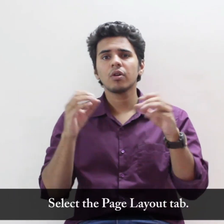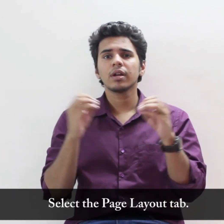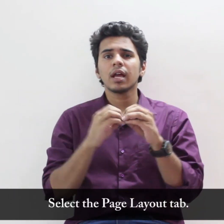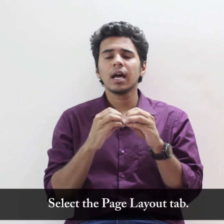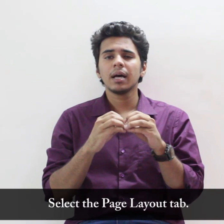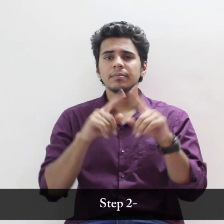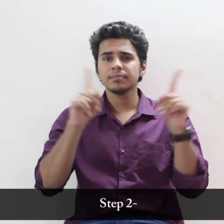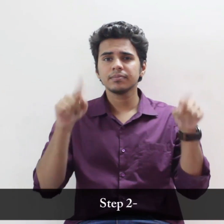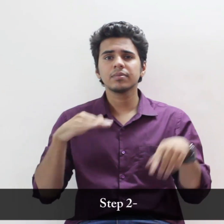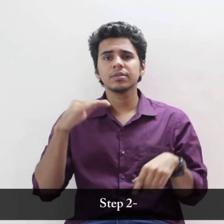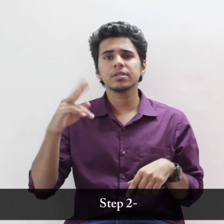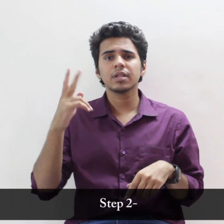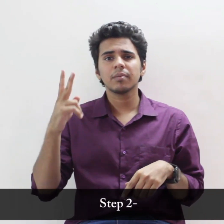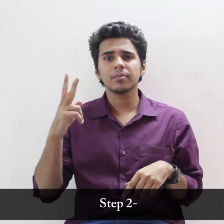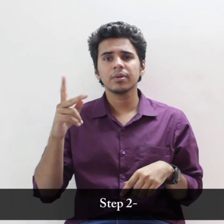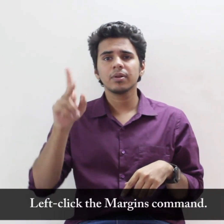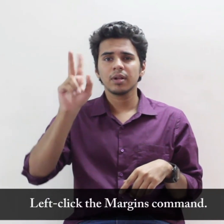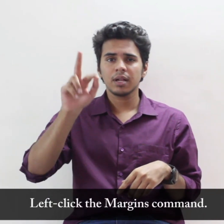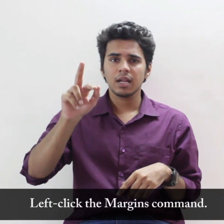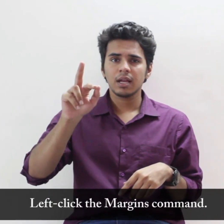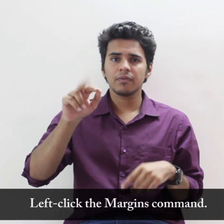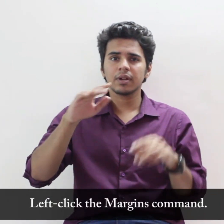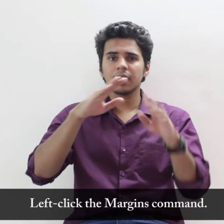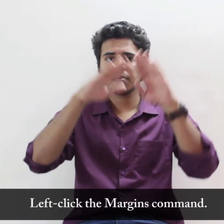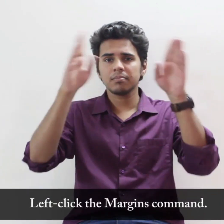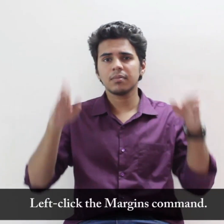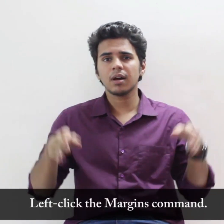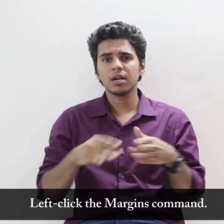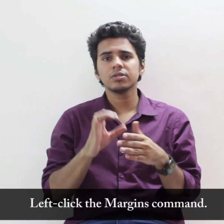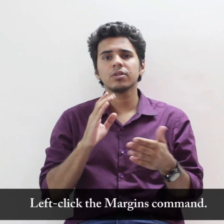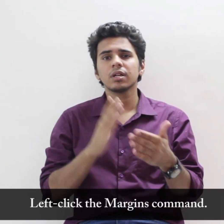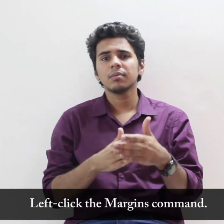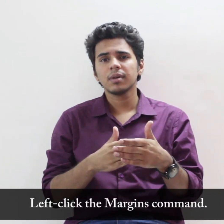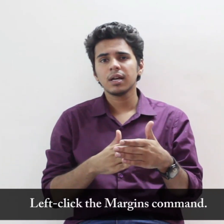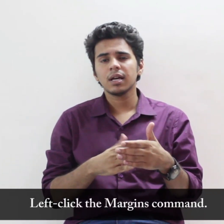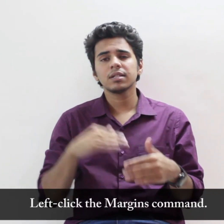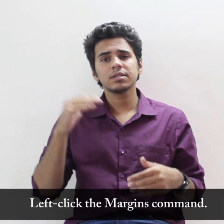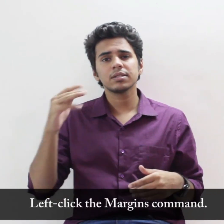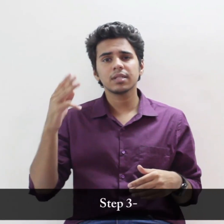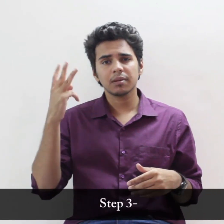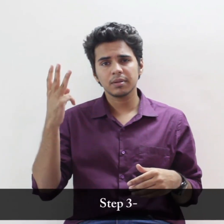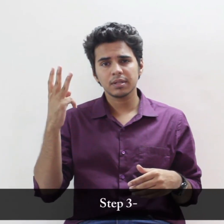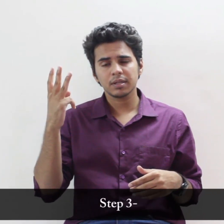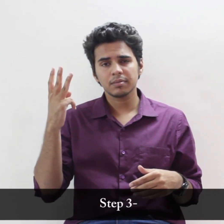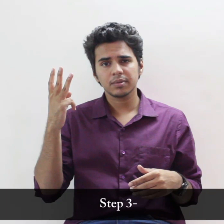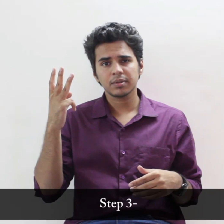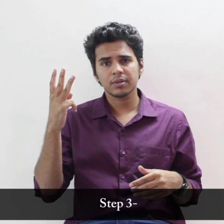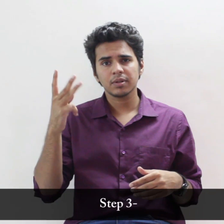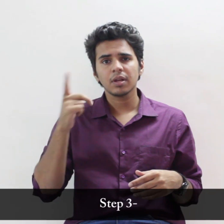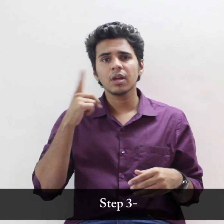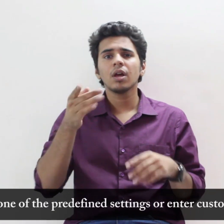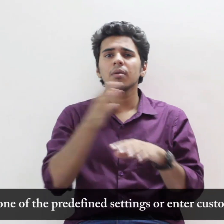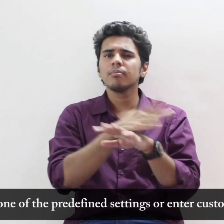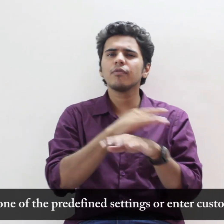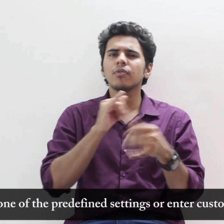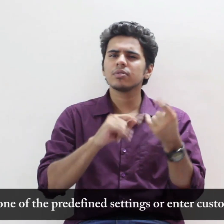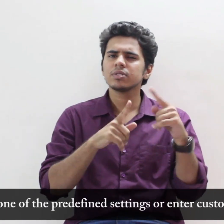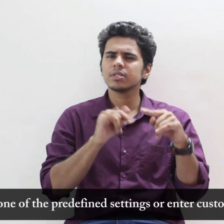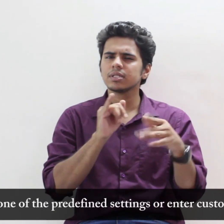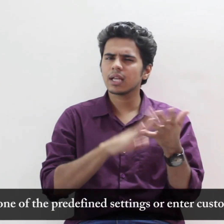Step 2. Left-click the Margins command. Step 3. Choose one of the predefined settings